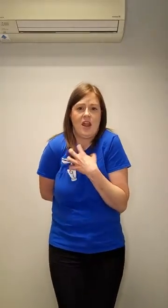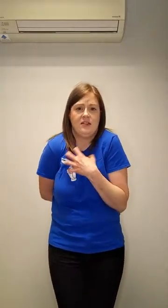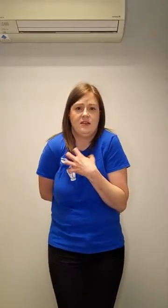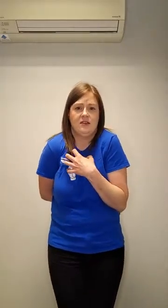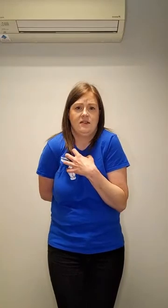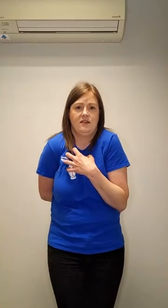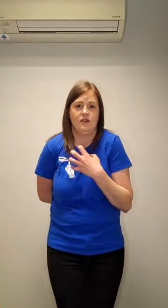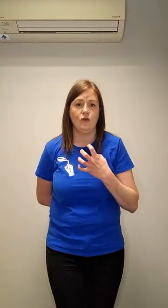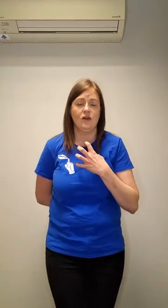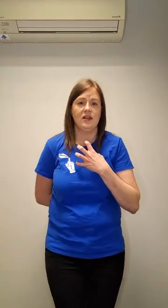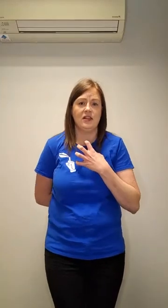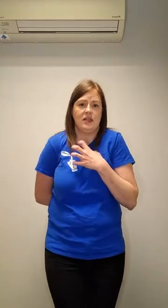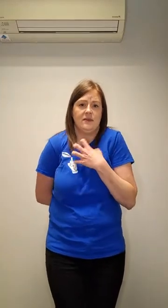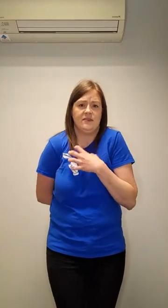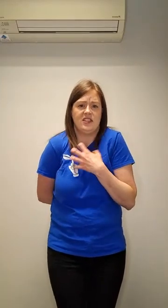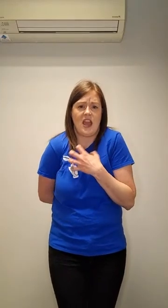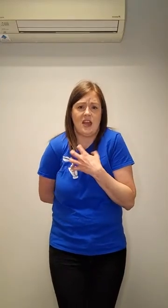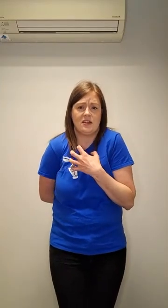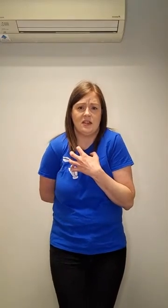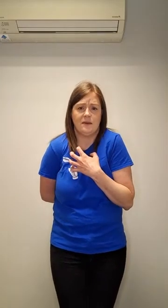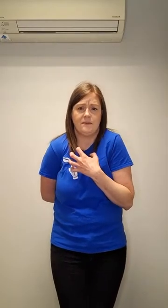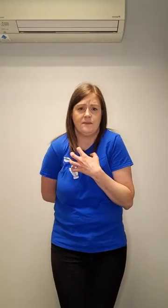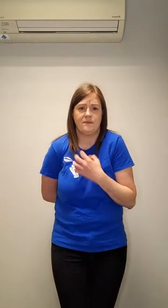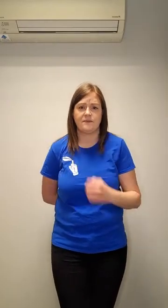afraid or scared.